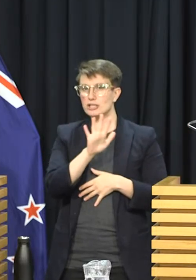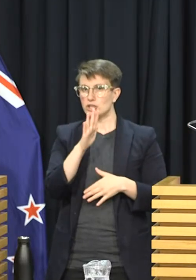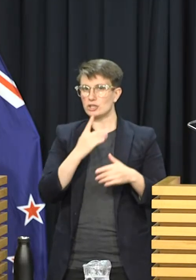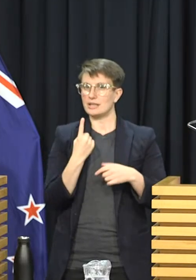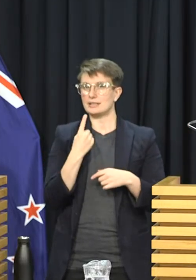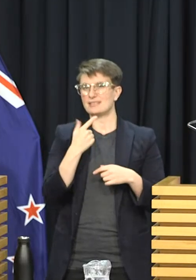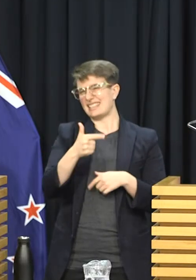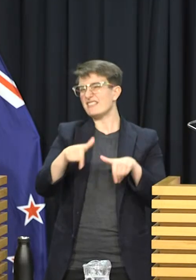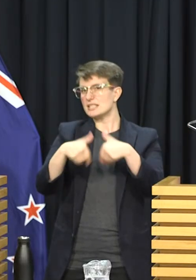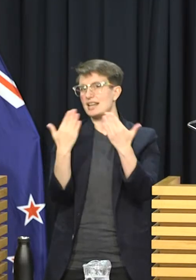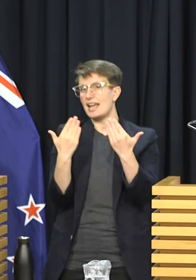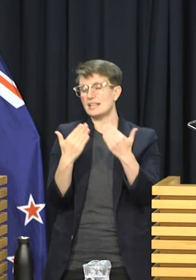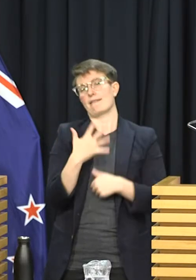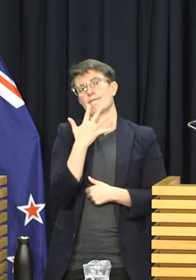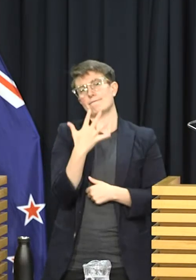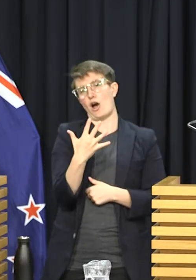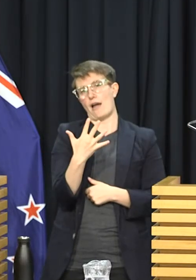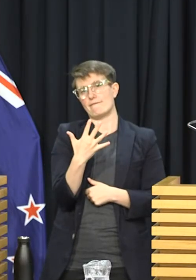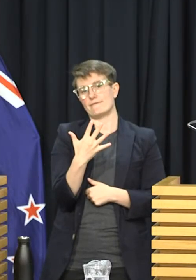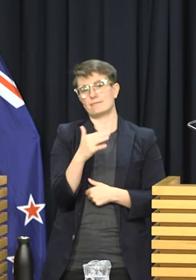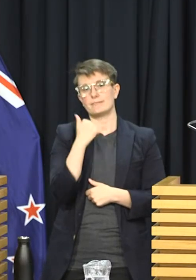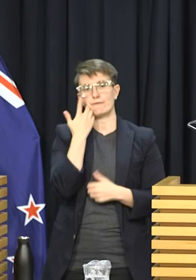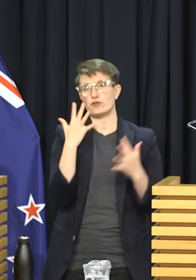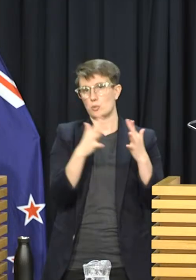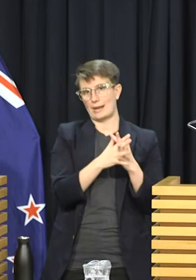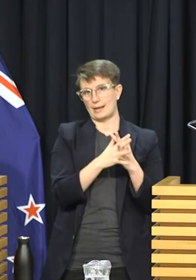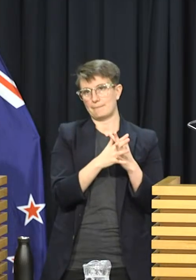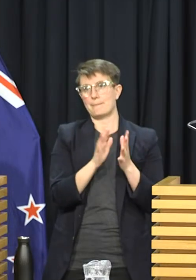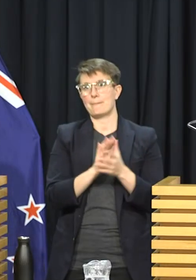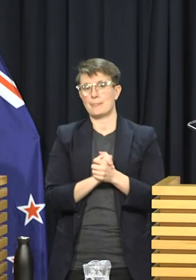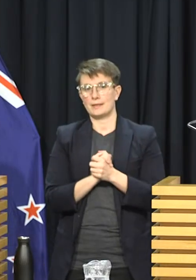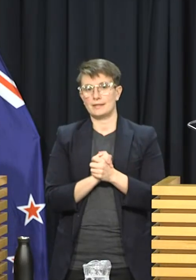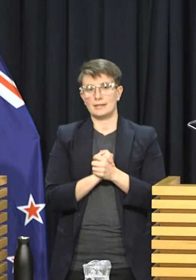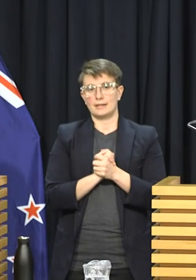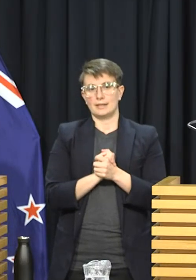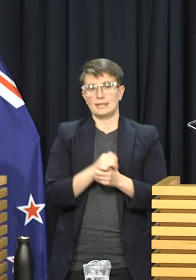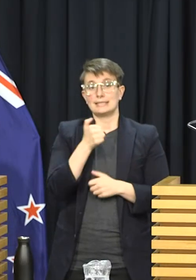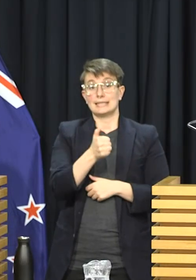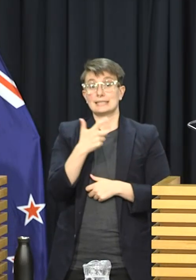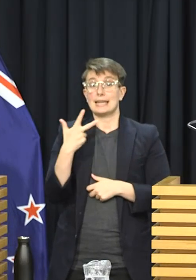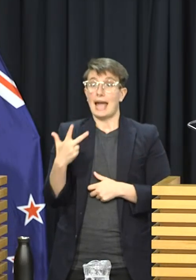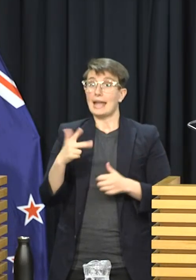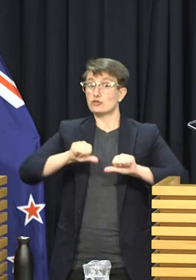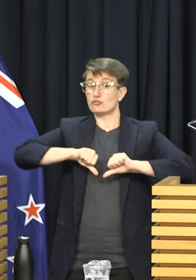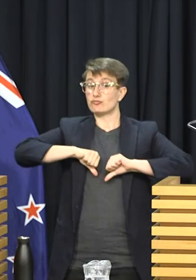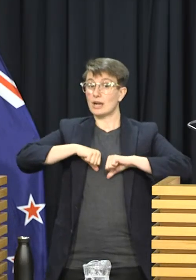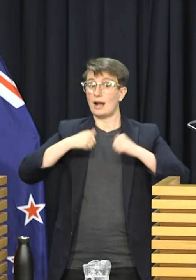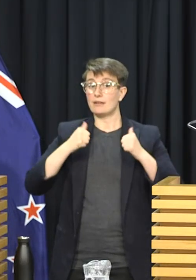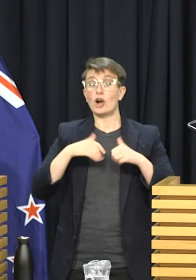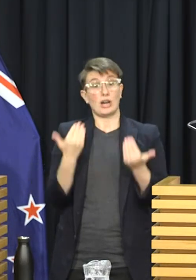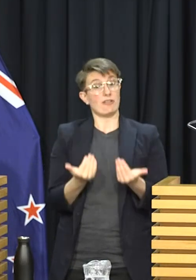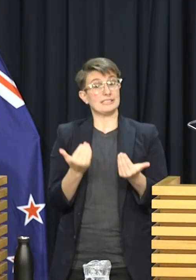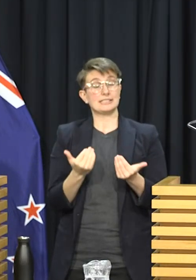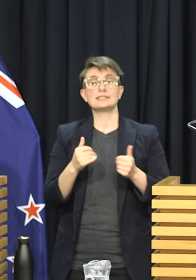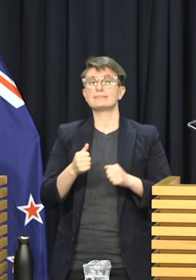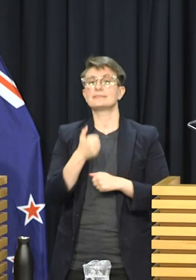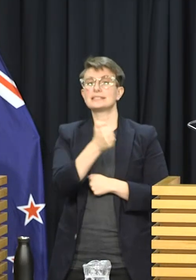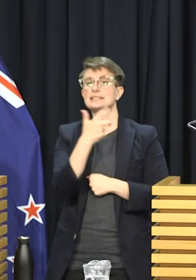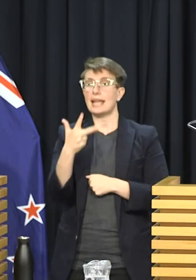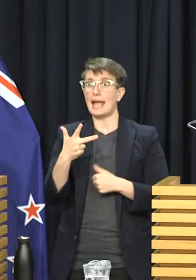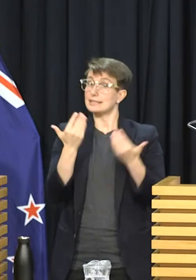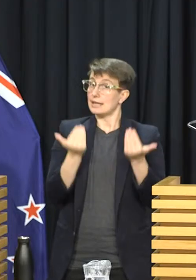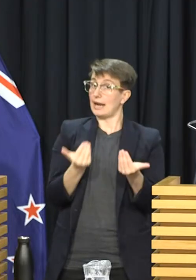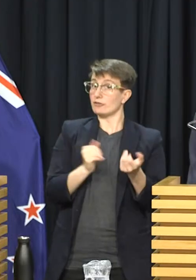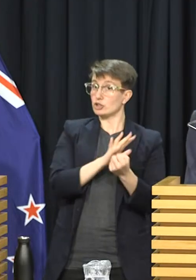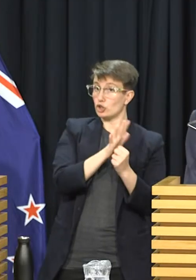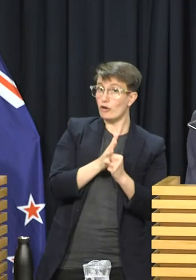1 case is recovered, so our number of active cases is 68, and our total number of confirmed cases since the start of the pandemic